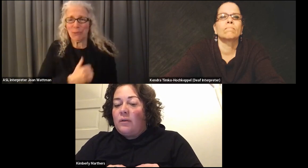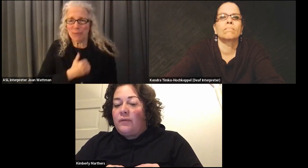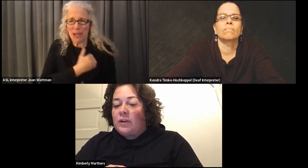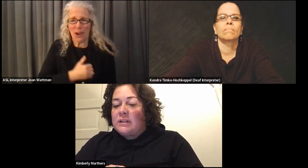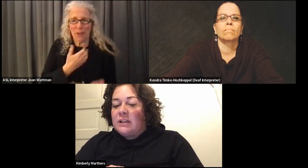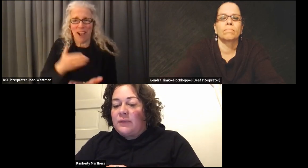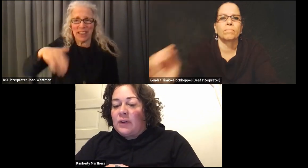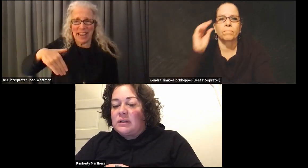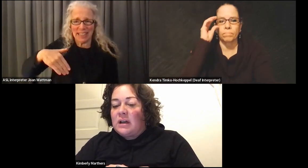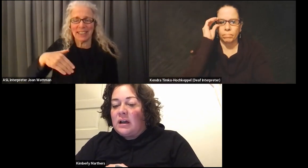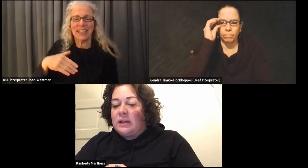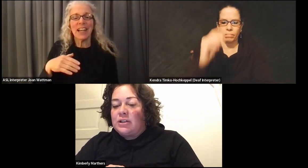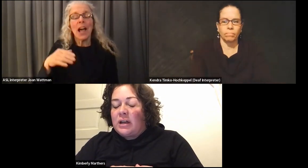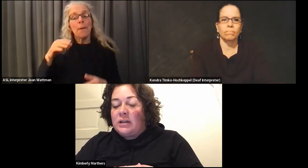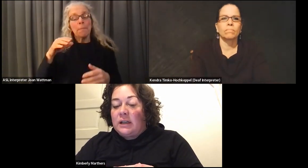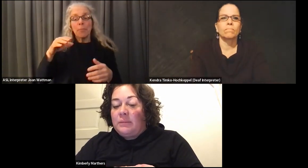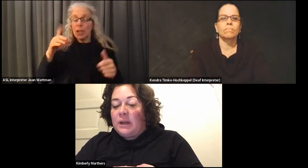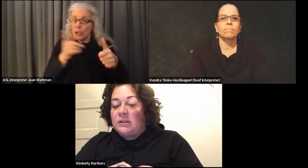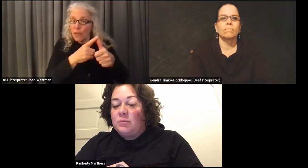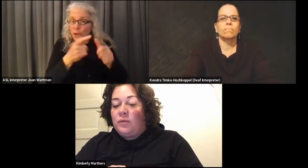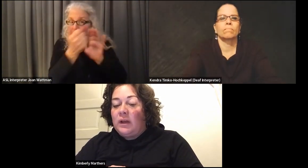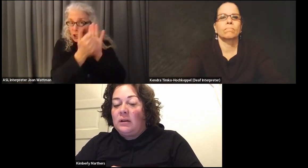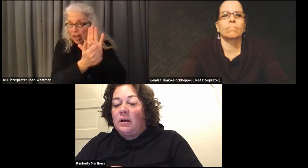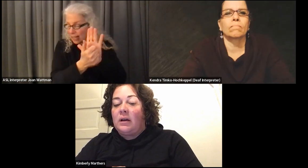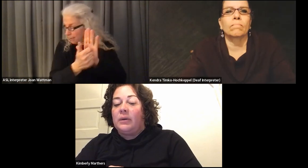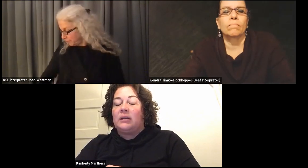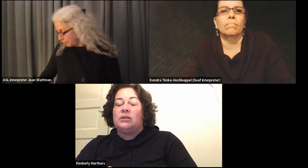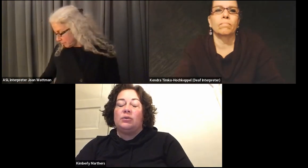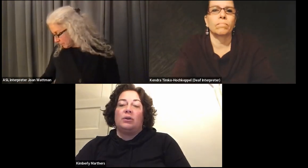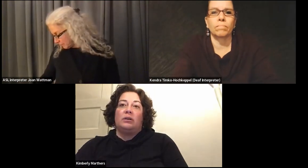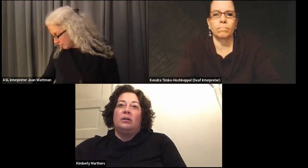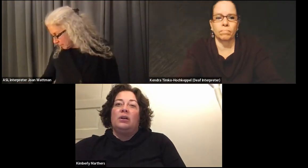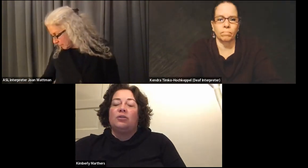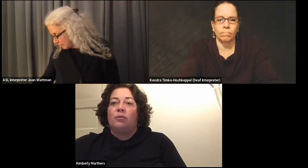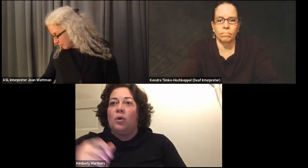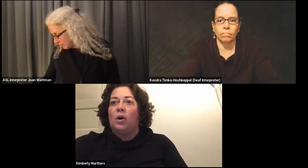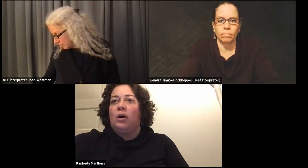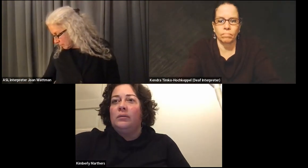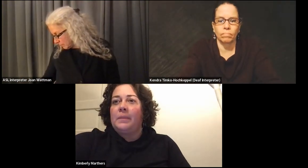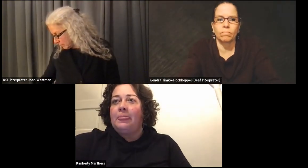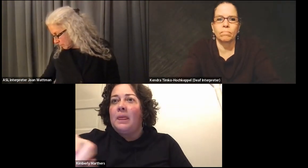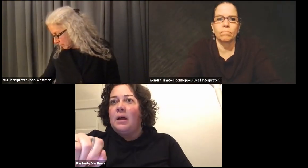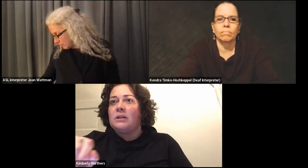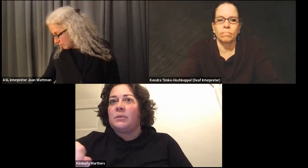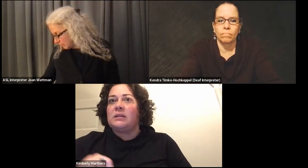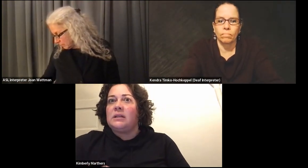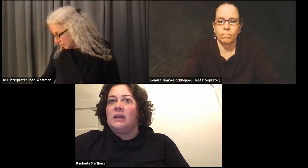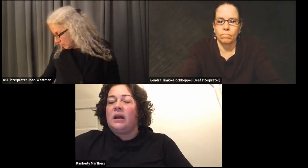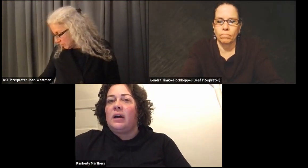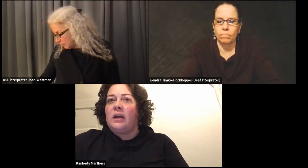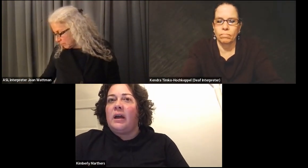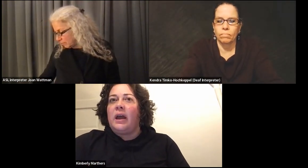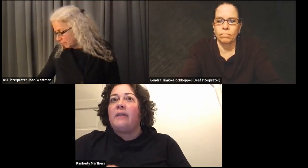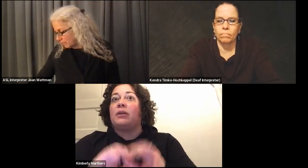So first things first on the agenda to keep things moving, we can do the roll call. I just want to